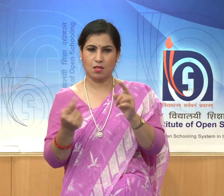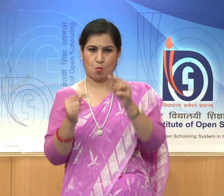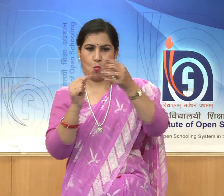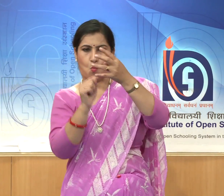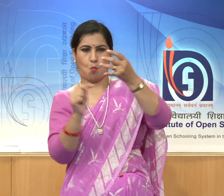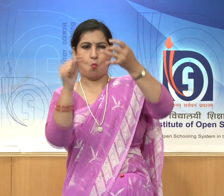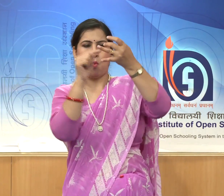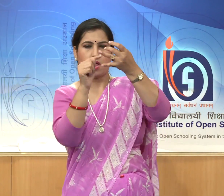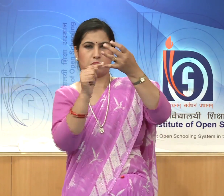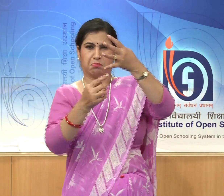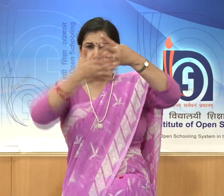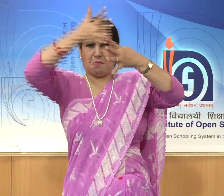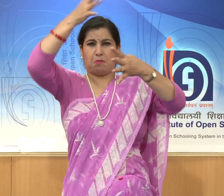stories.